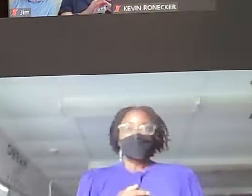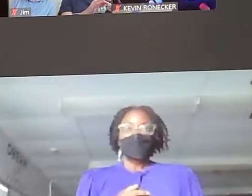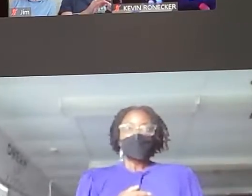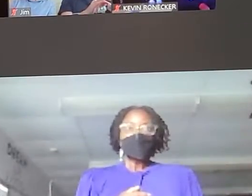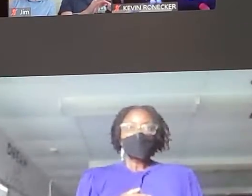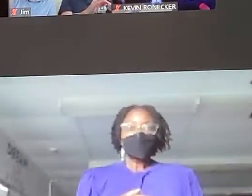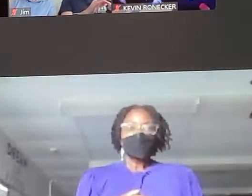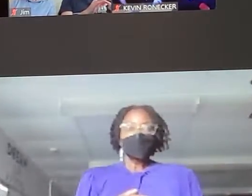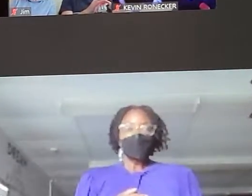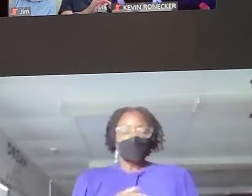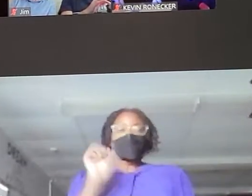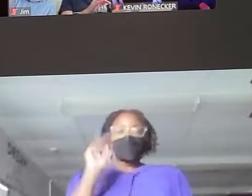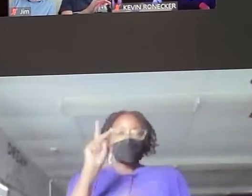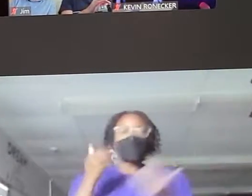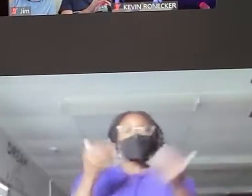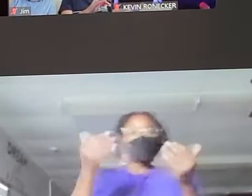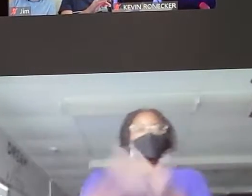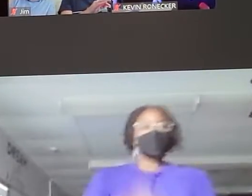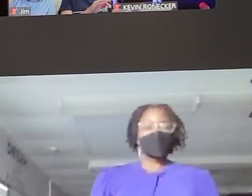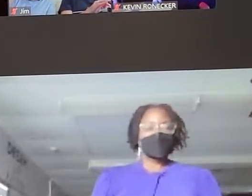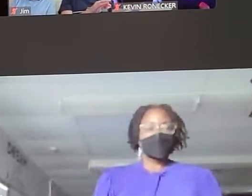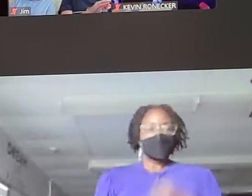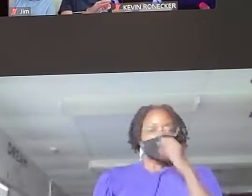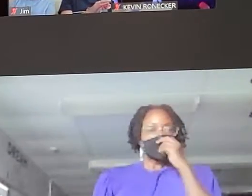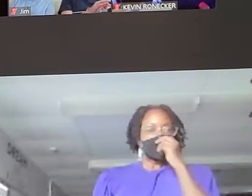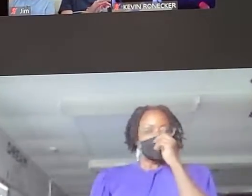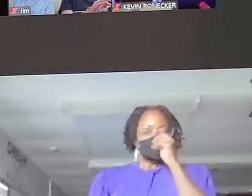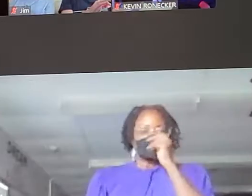Yeah. Okay, take it away.